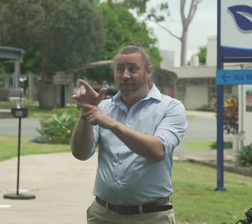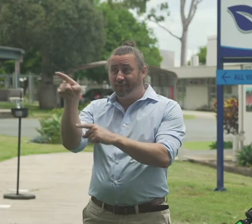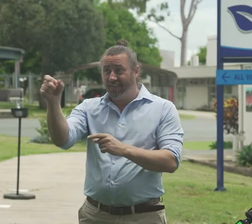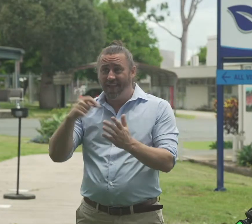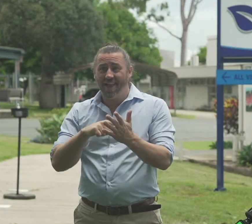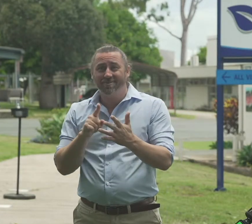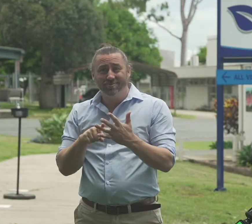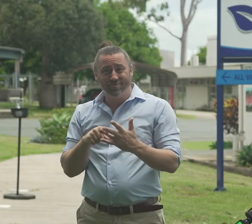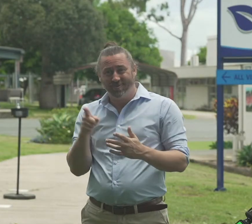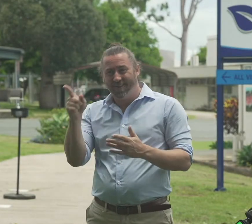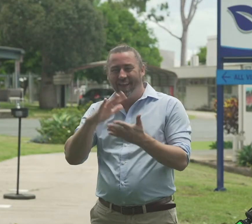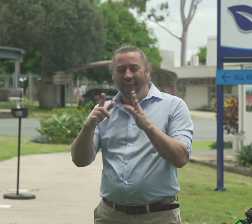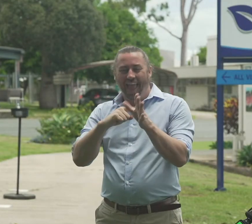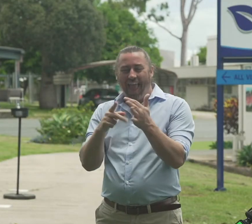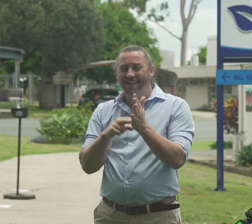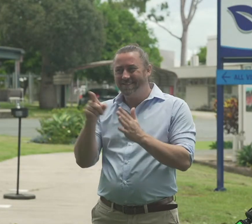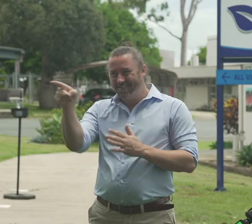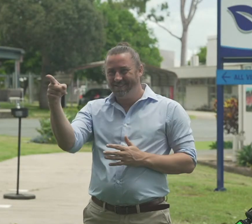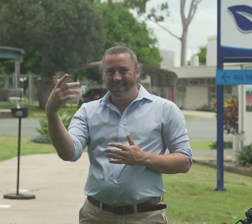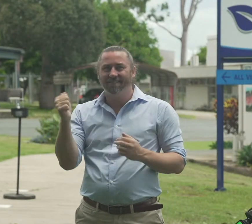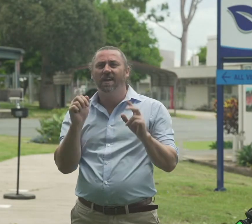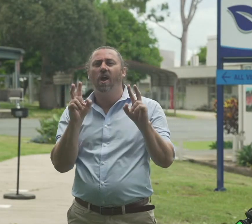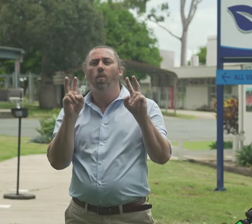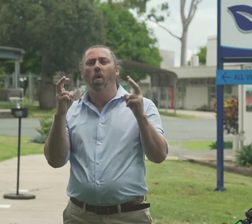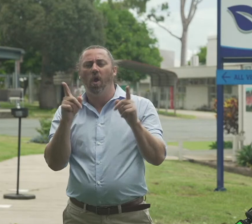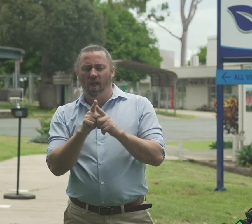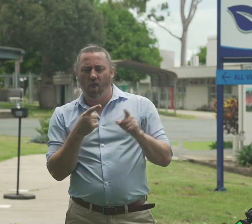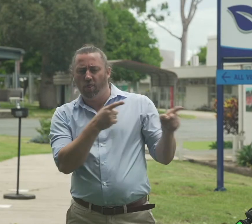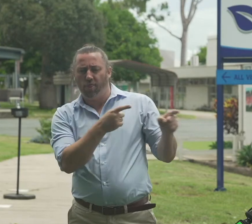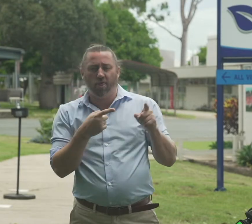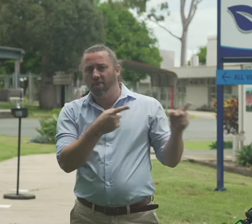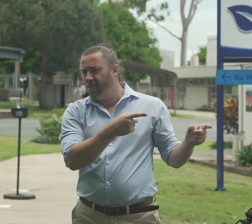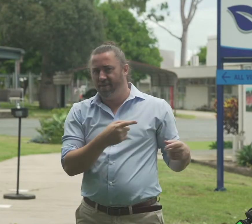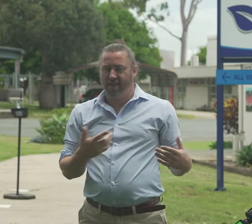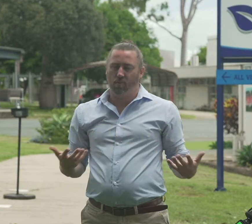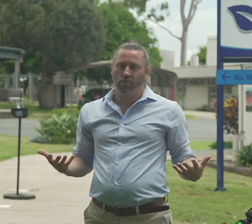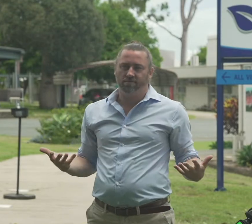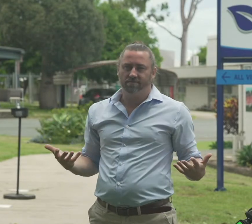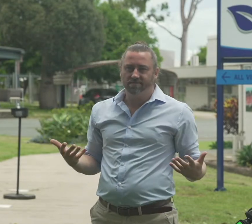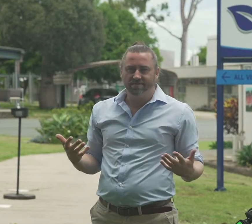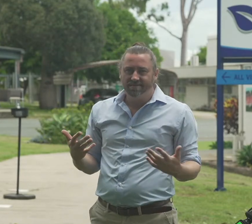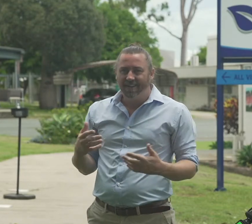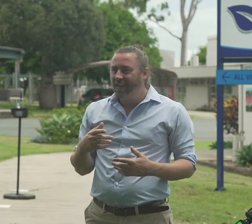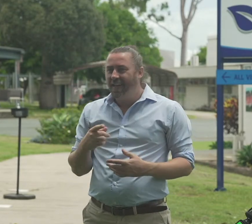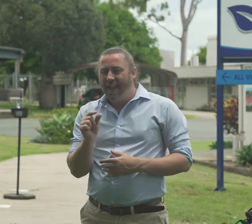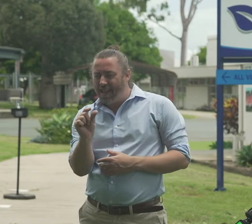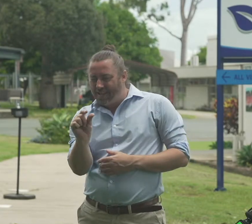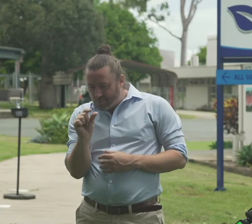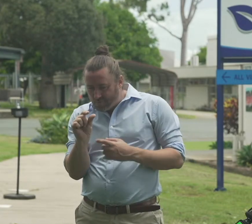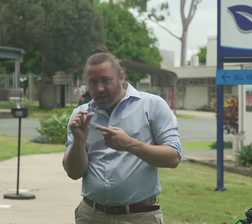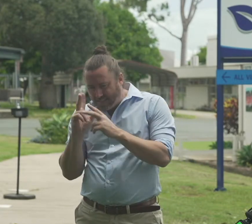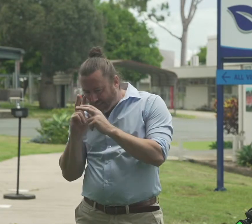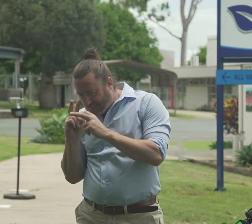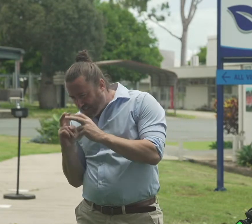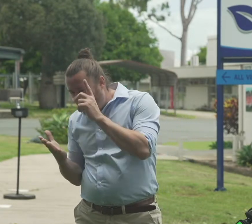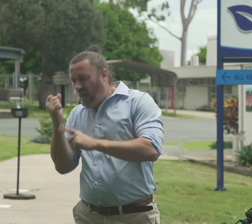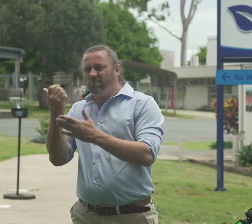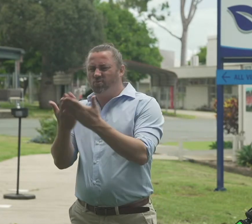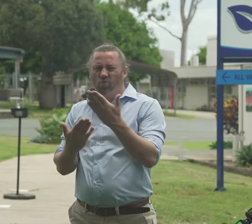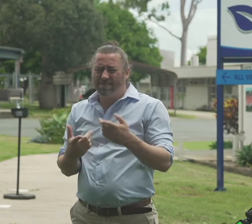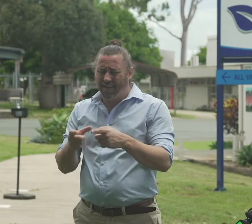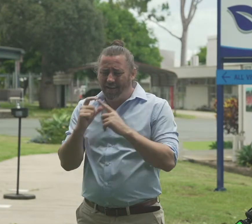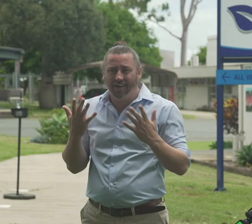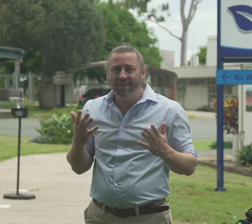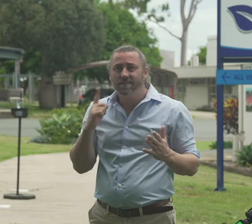quotes into the story that it was. I talk every day to our MPs. They're never backwards in telling me what they